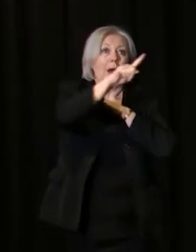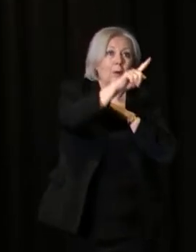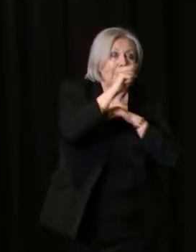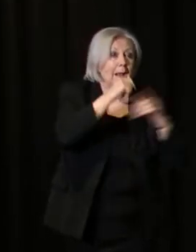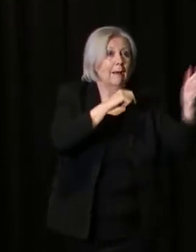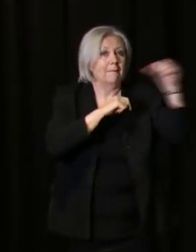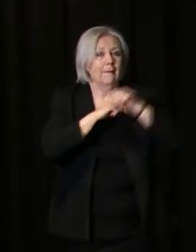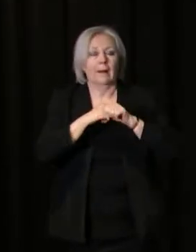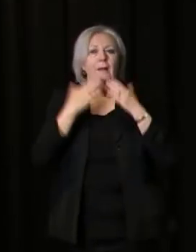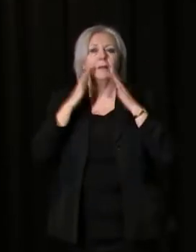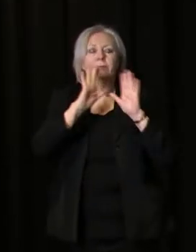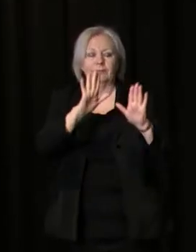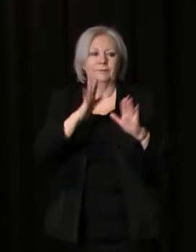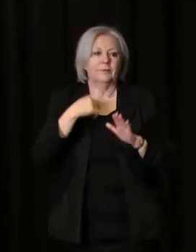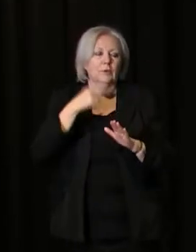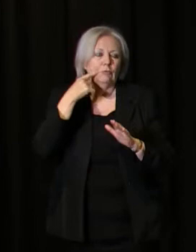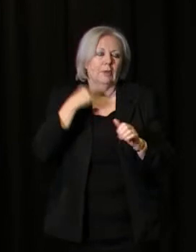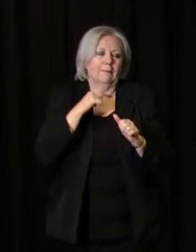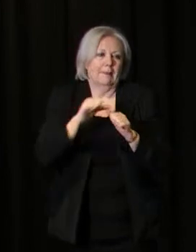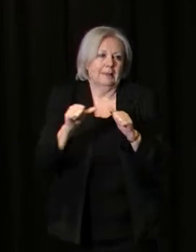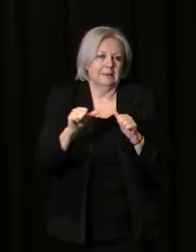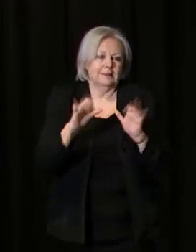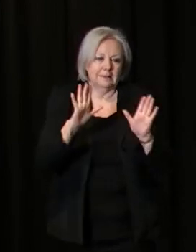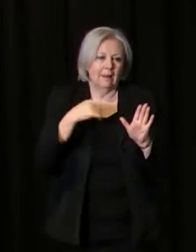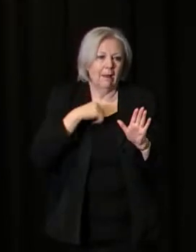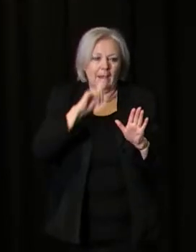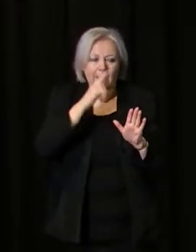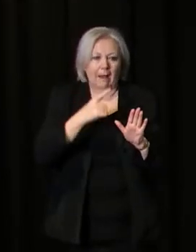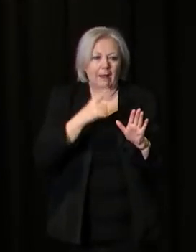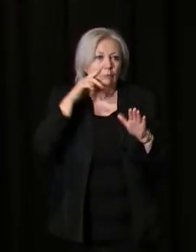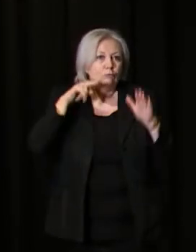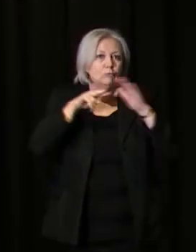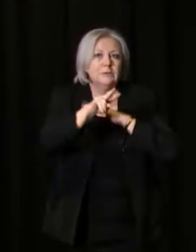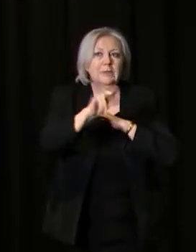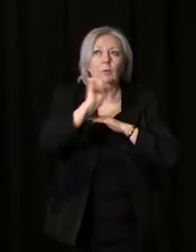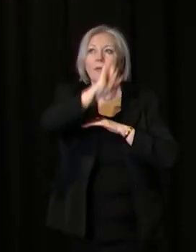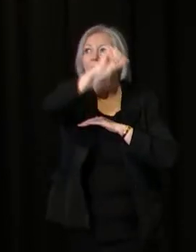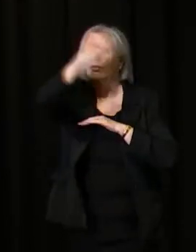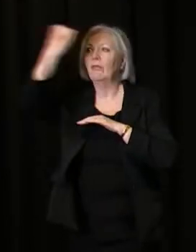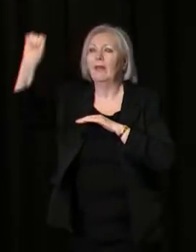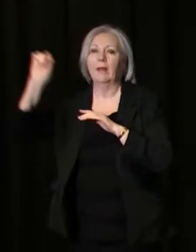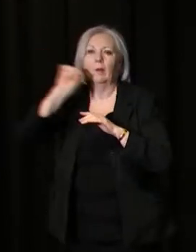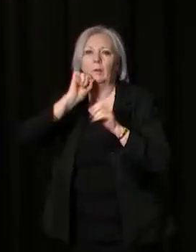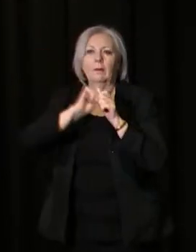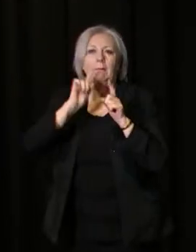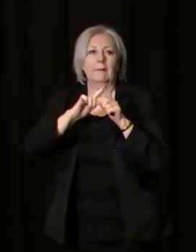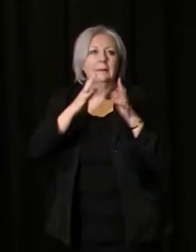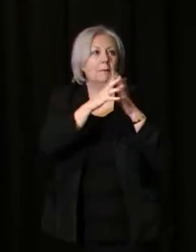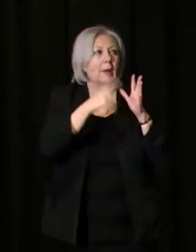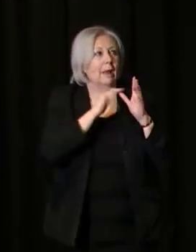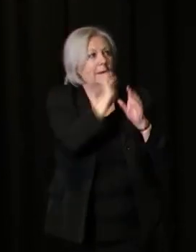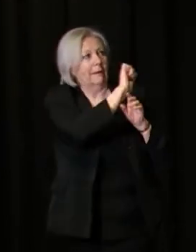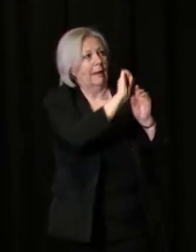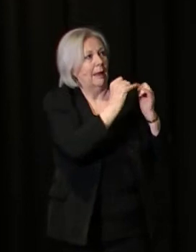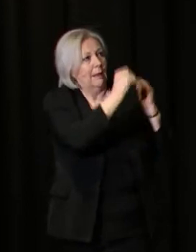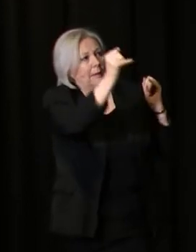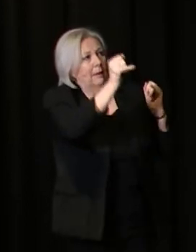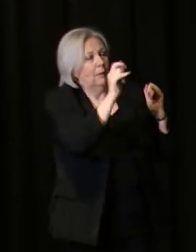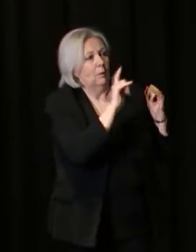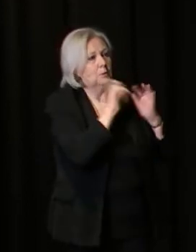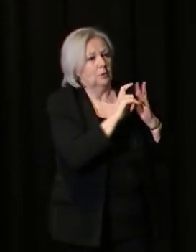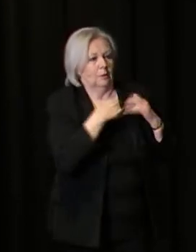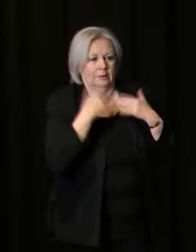We'll try and be as helpful as we can in these press conferences, but I'm not going to try and predict what the border settings will be in WA. I'm not going to try and predict